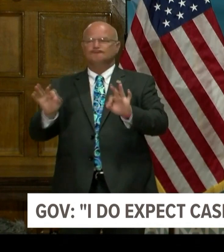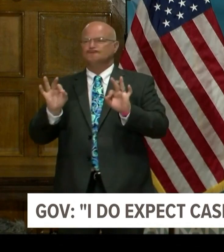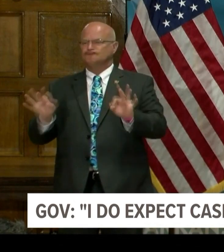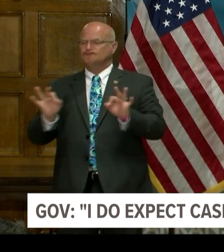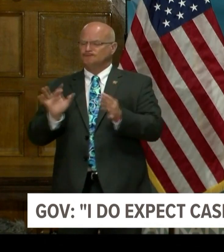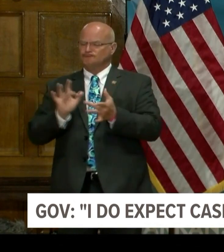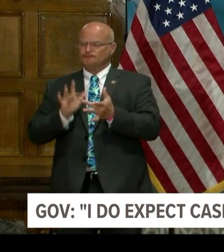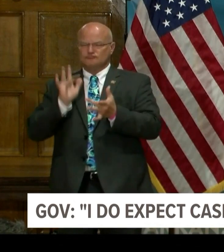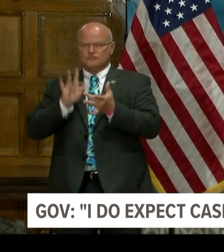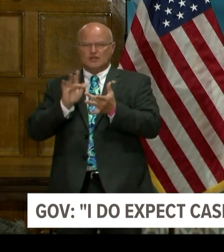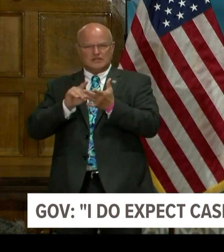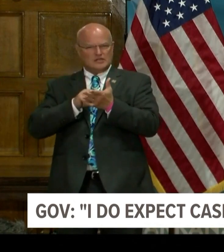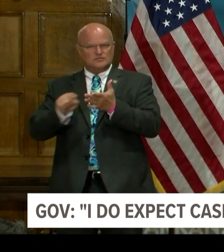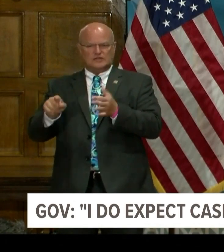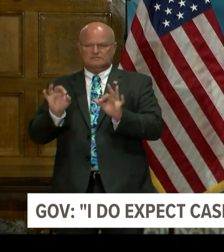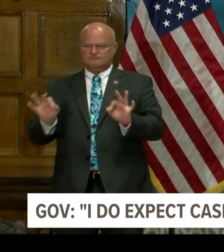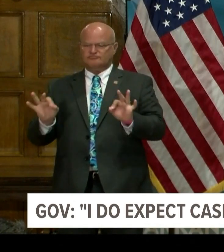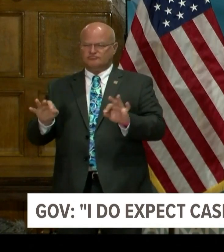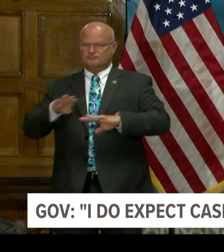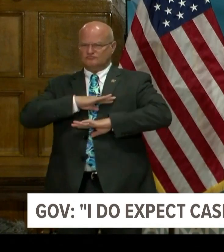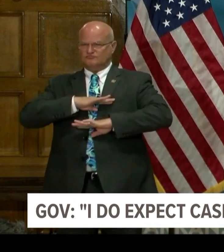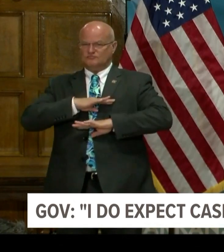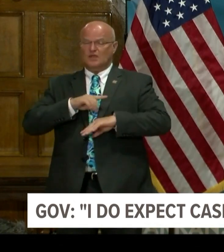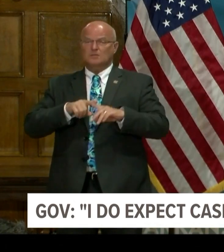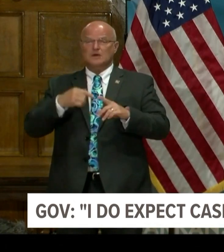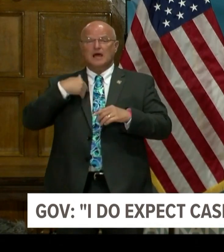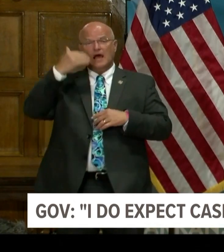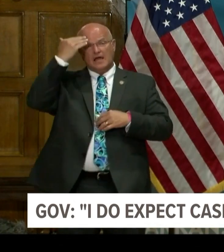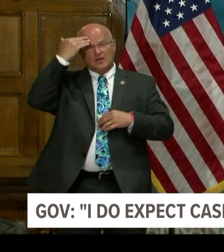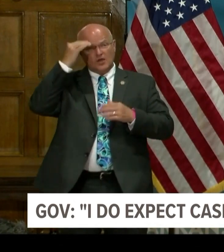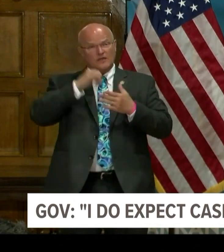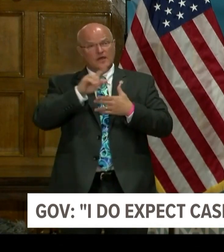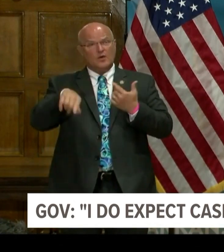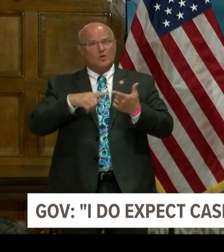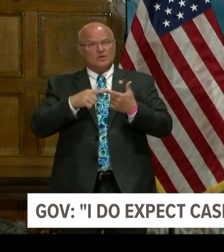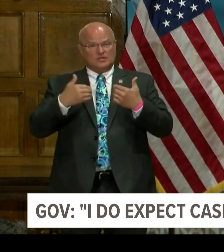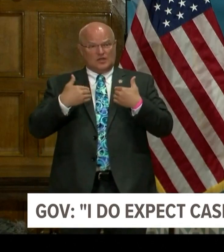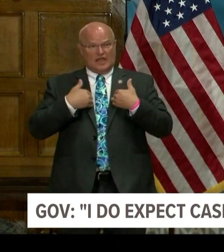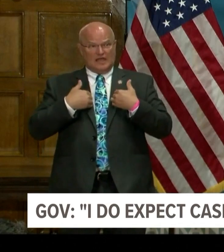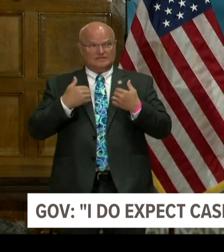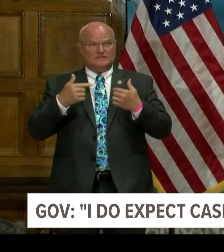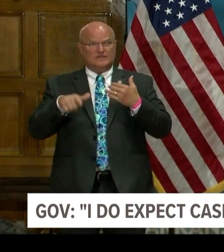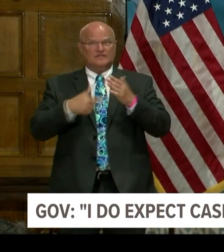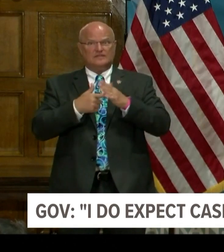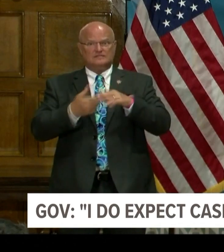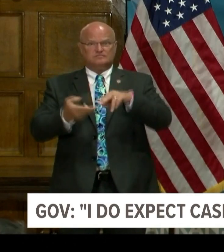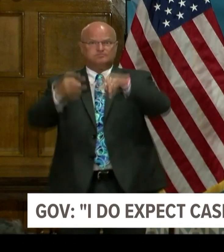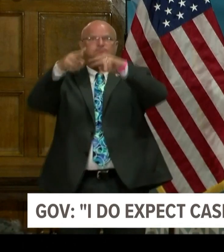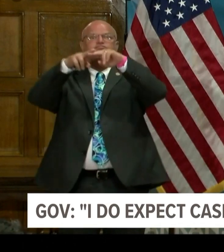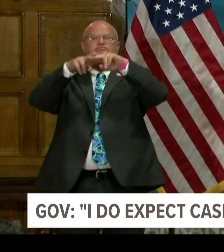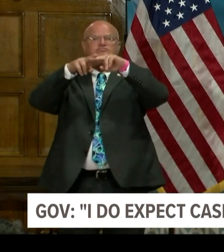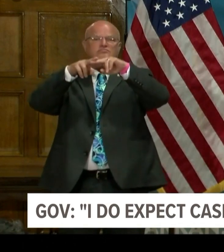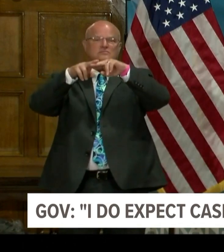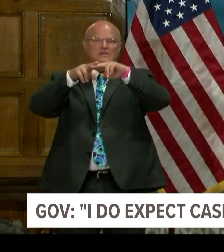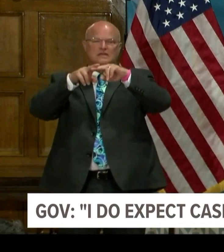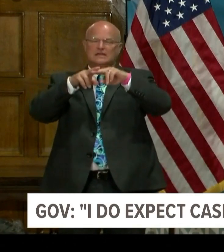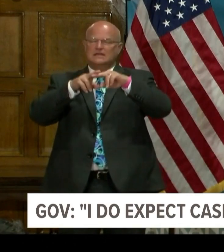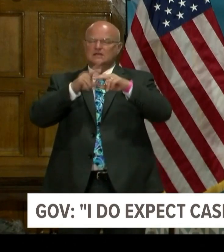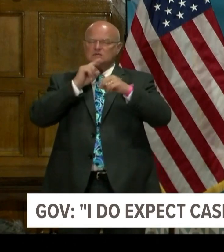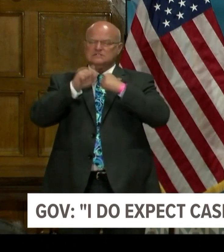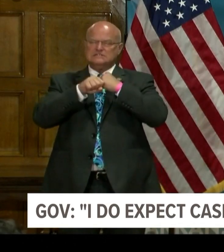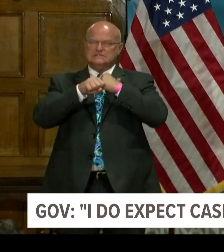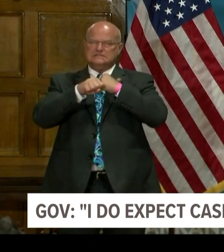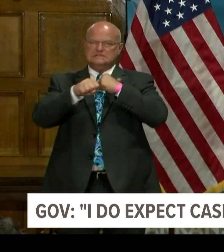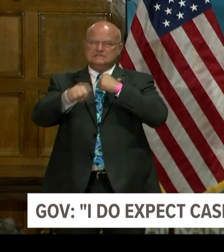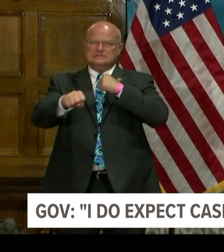the contact tracing on. But I know also, though, that whenever you have this level of increase, it's getting